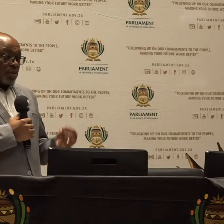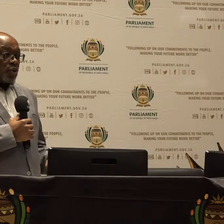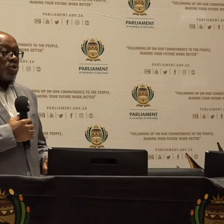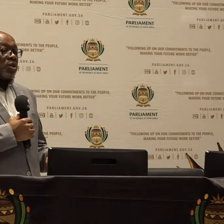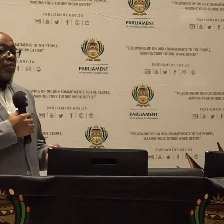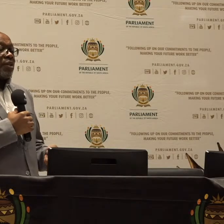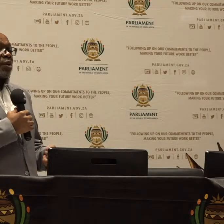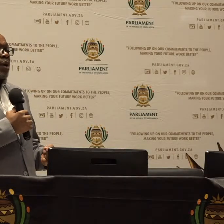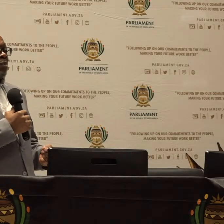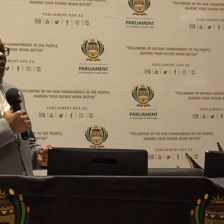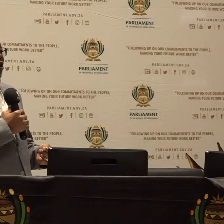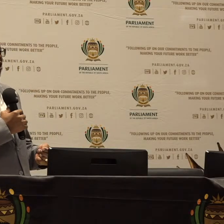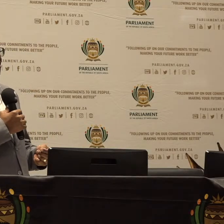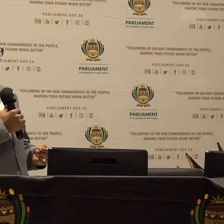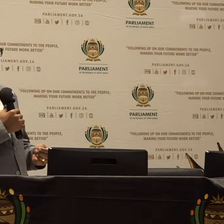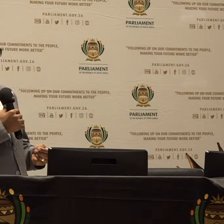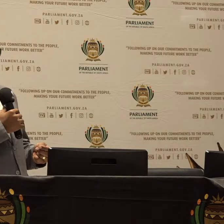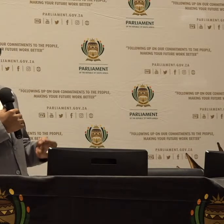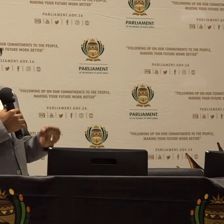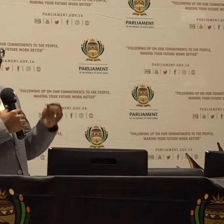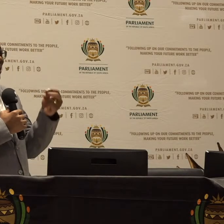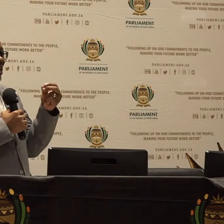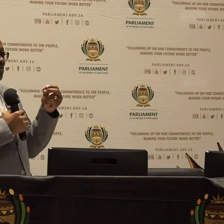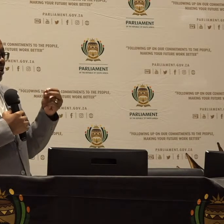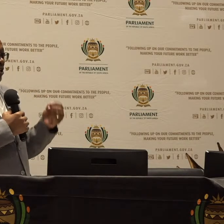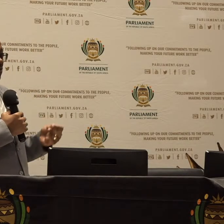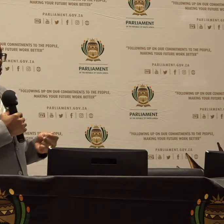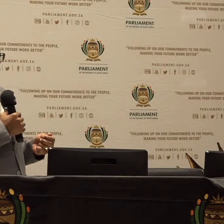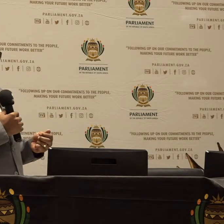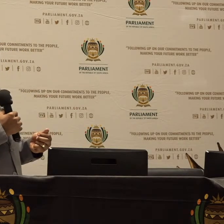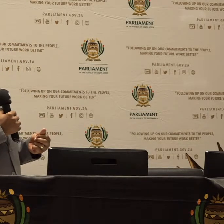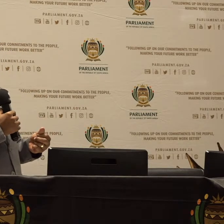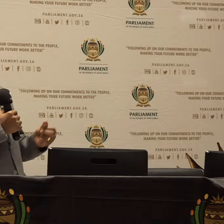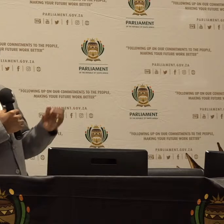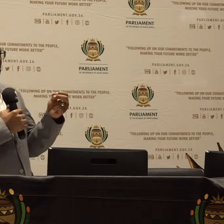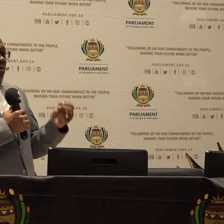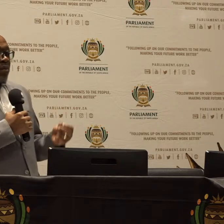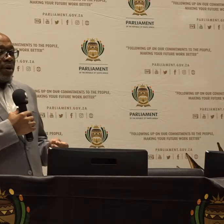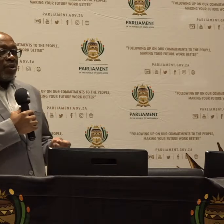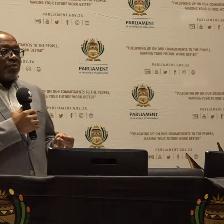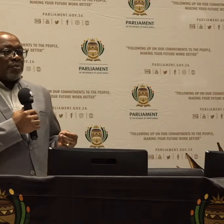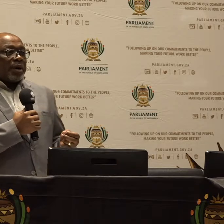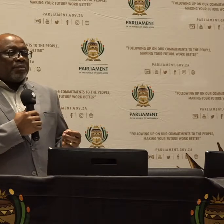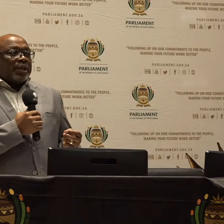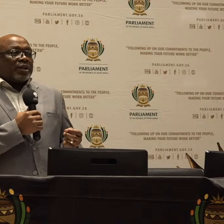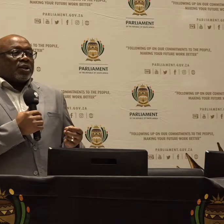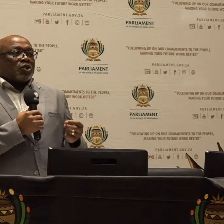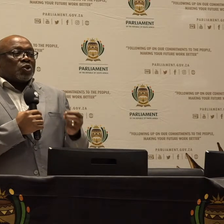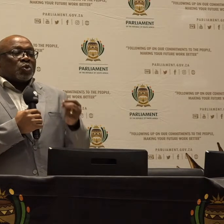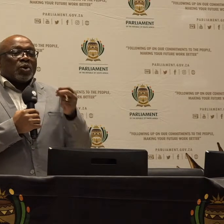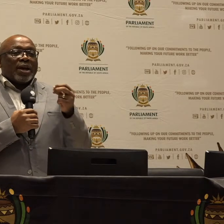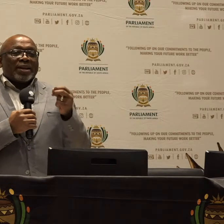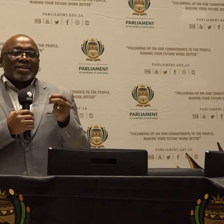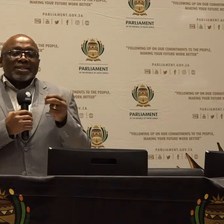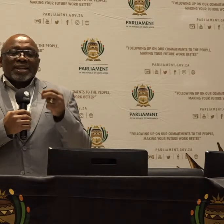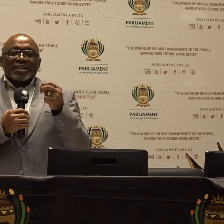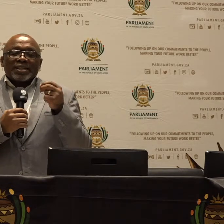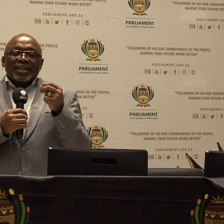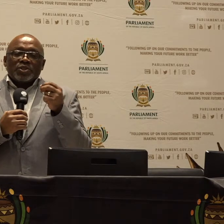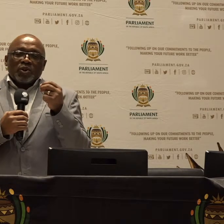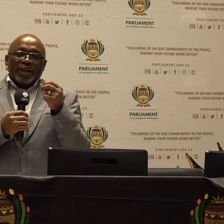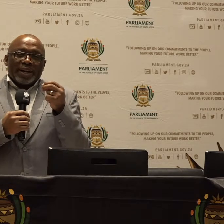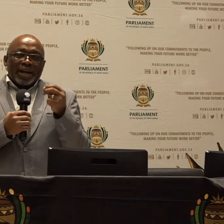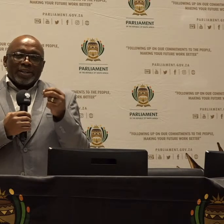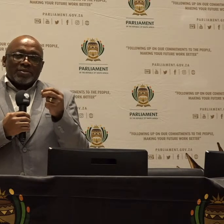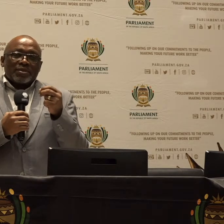constitution of the Republic also gives each and every individual a member of the public to exercise